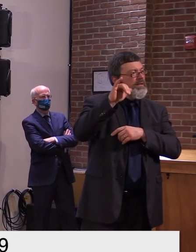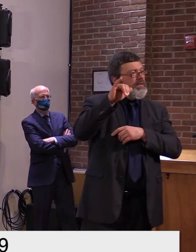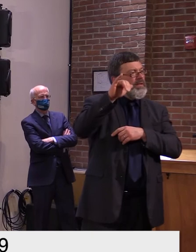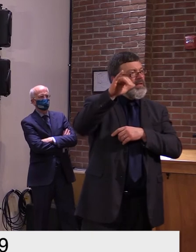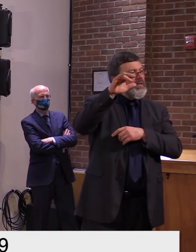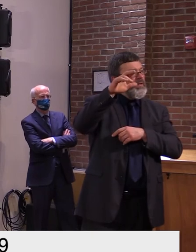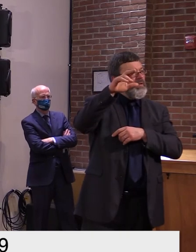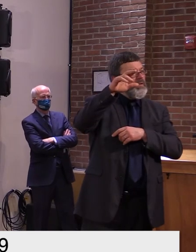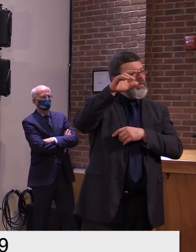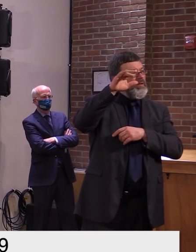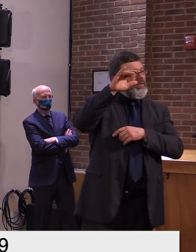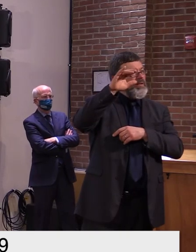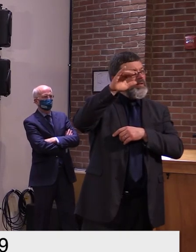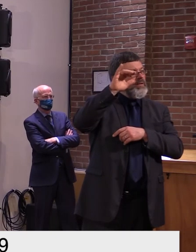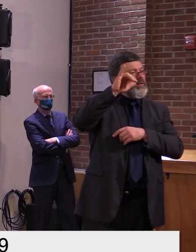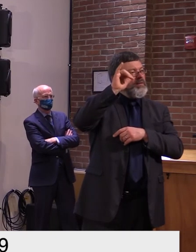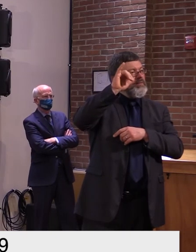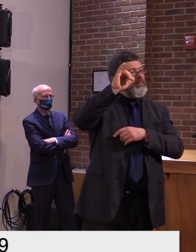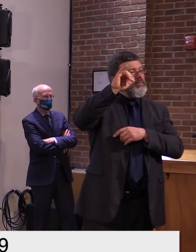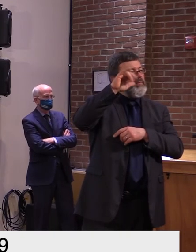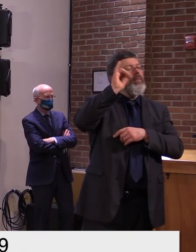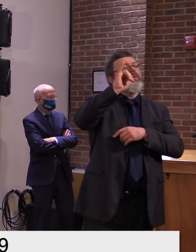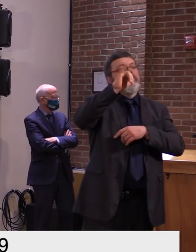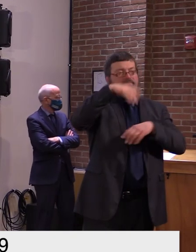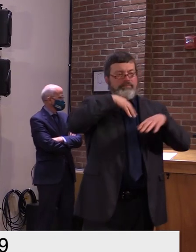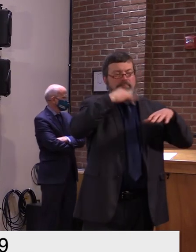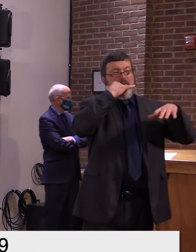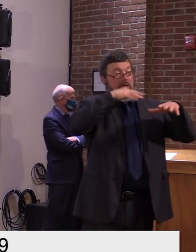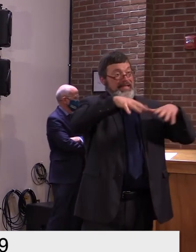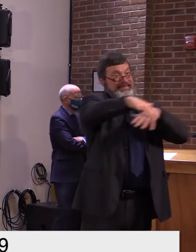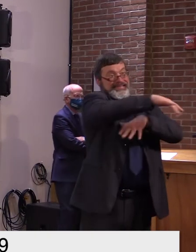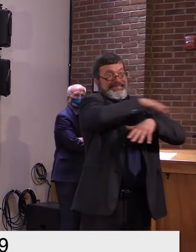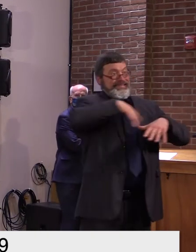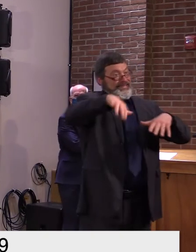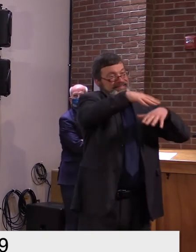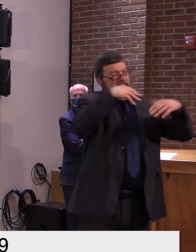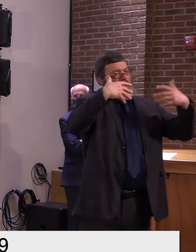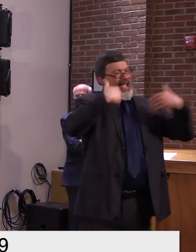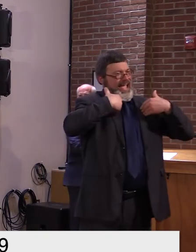doing something that we might want to look at?